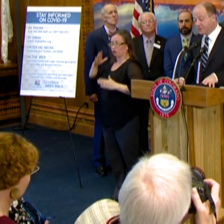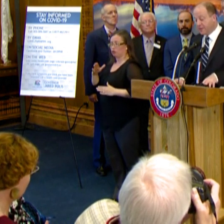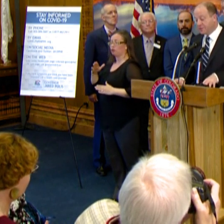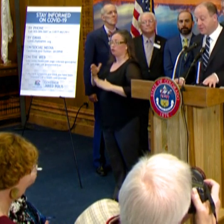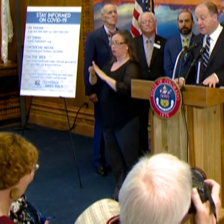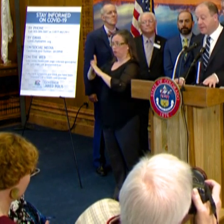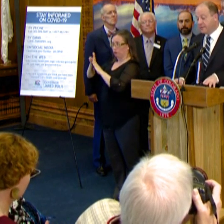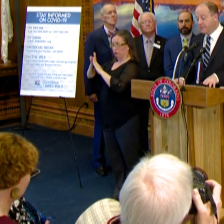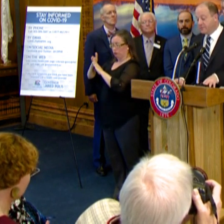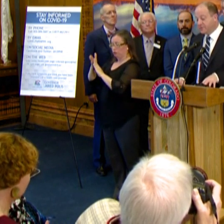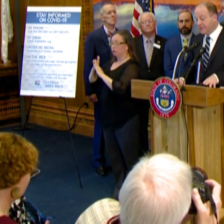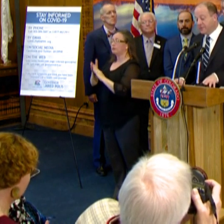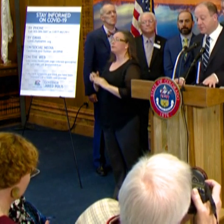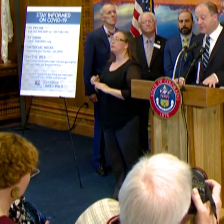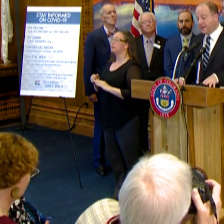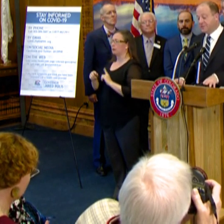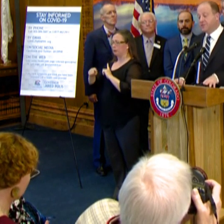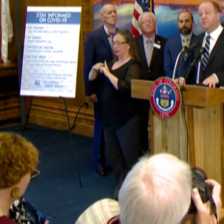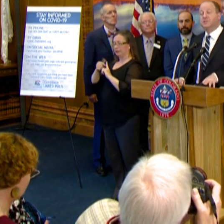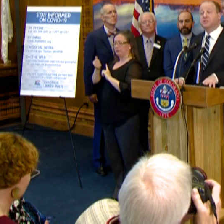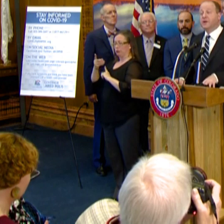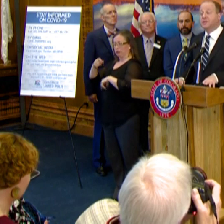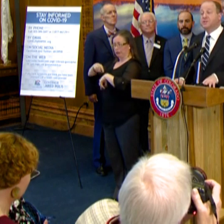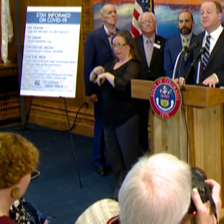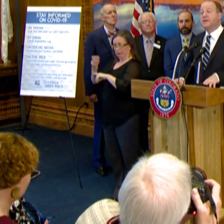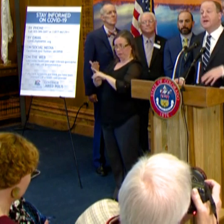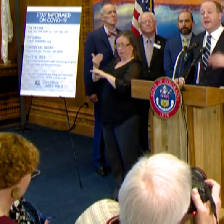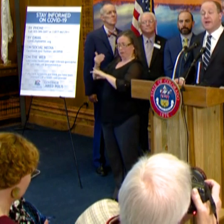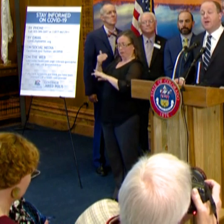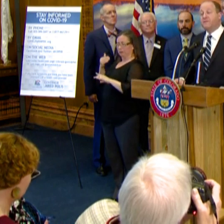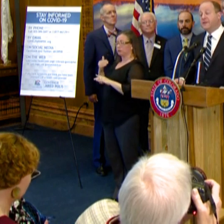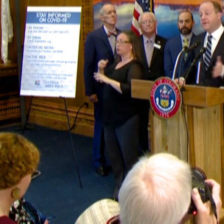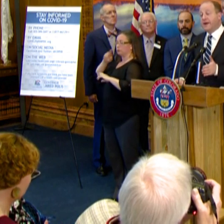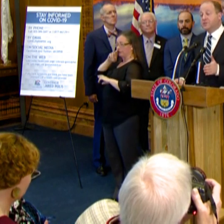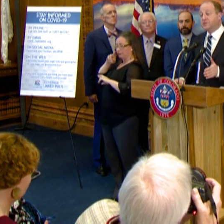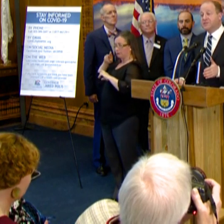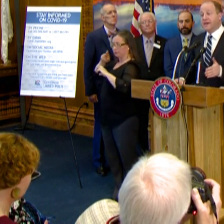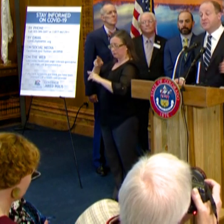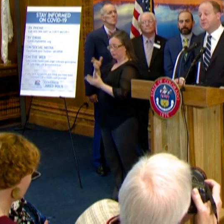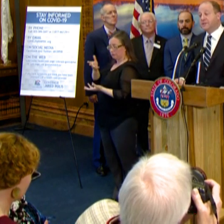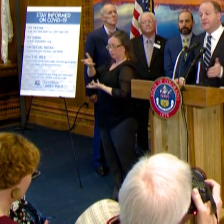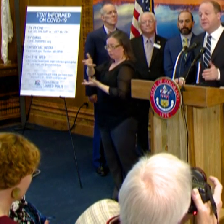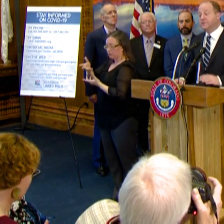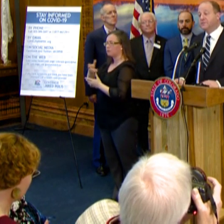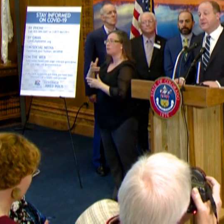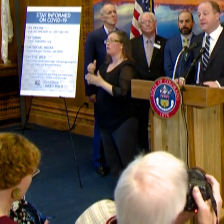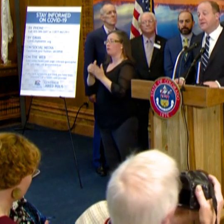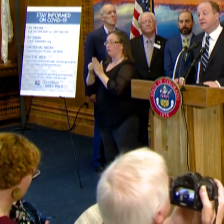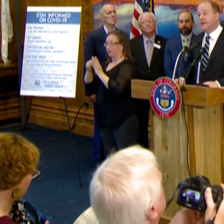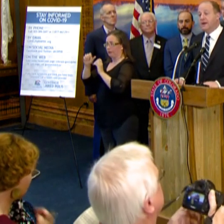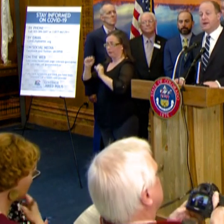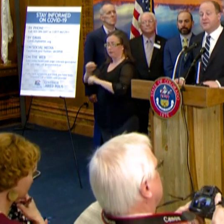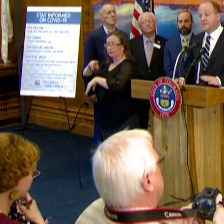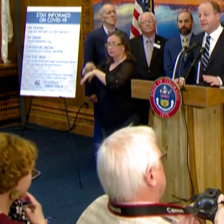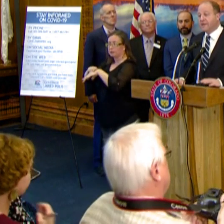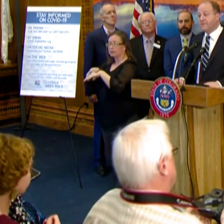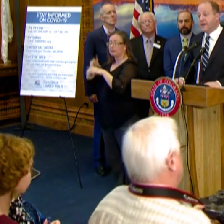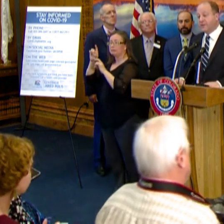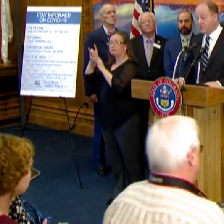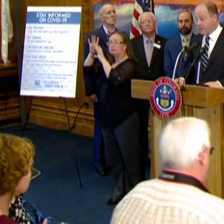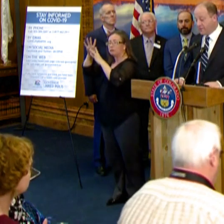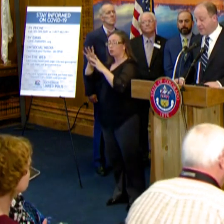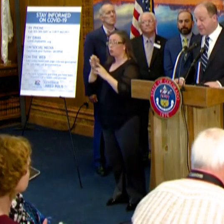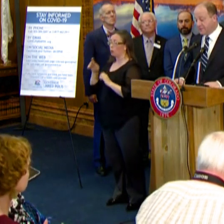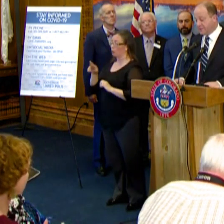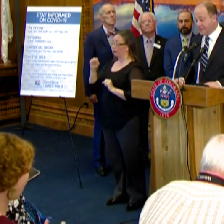prior administration to lead the response to situations. Again, often they are natural disasters. They can also be this kind of